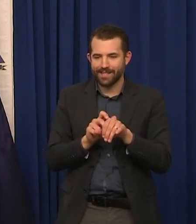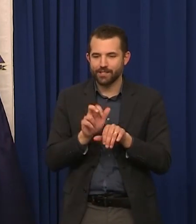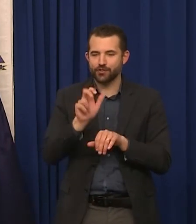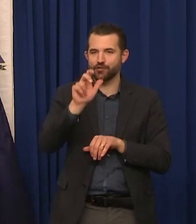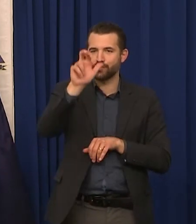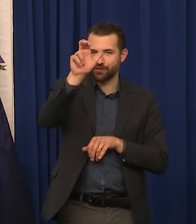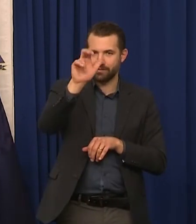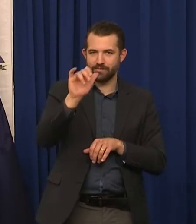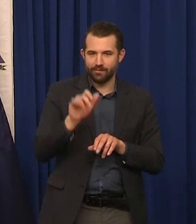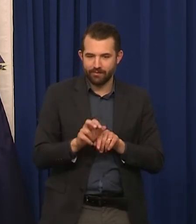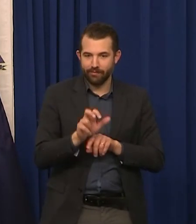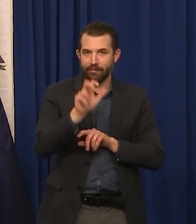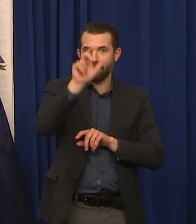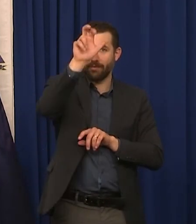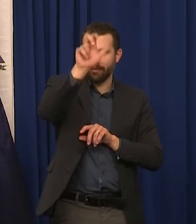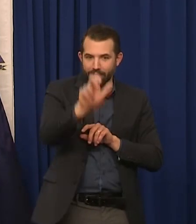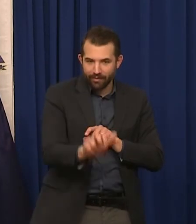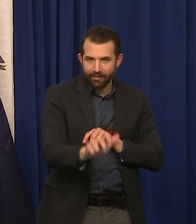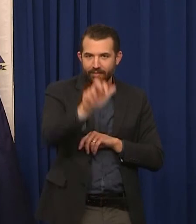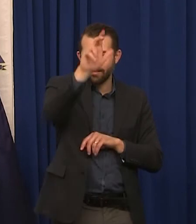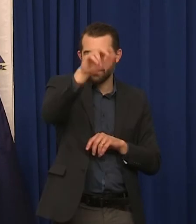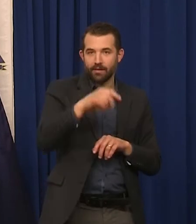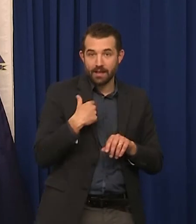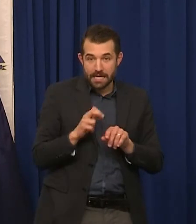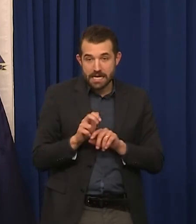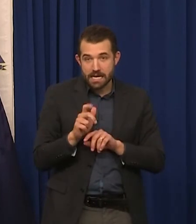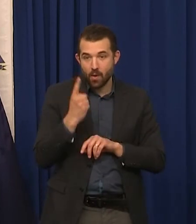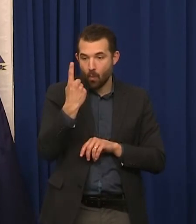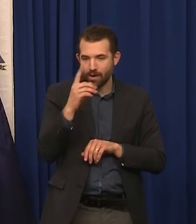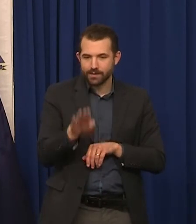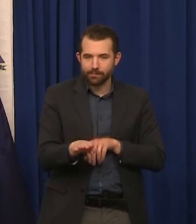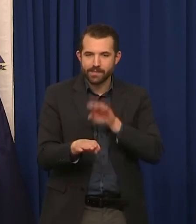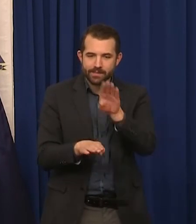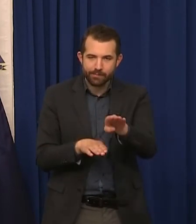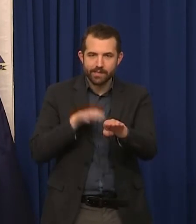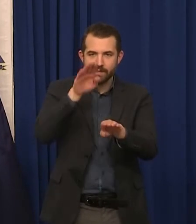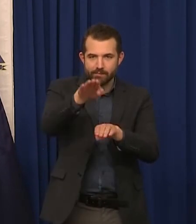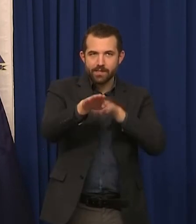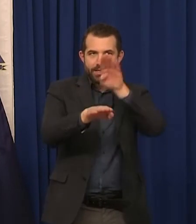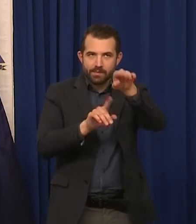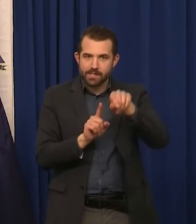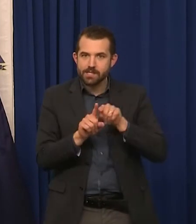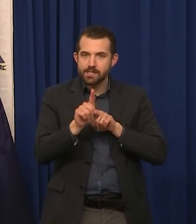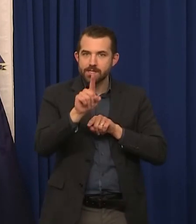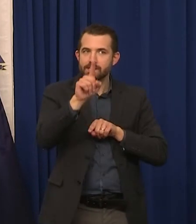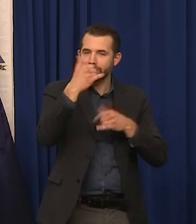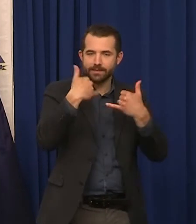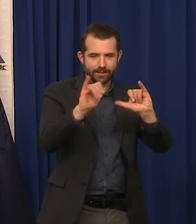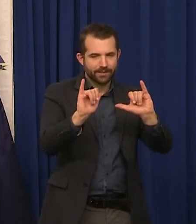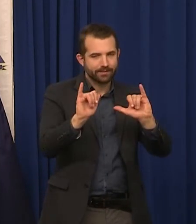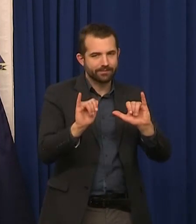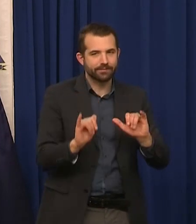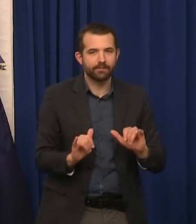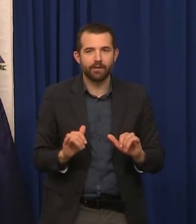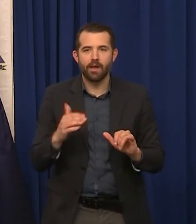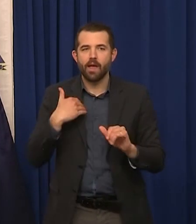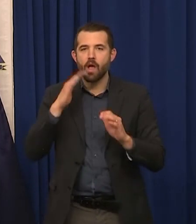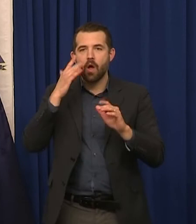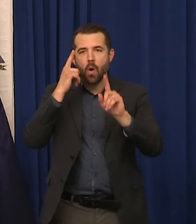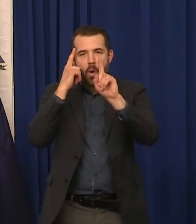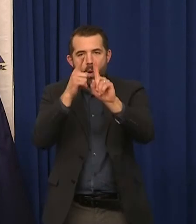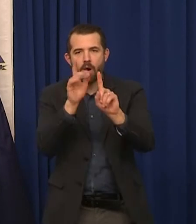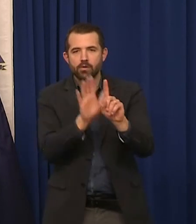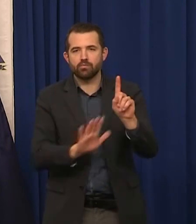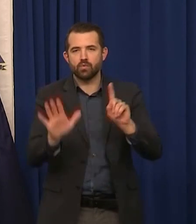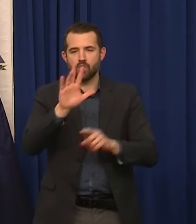we're continuing to climb the stairs one step more at a time. Our goal for this phase is to be at approximately 30. And if